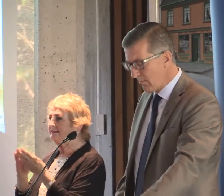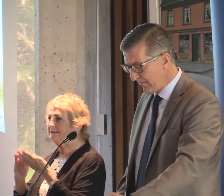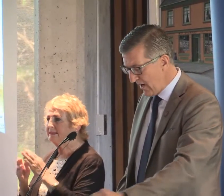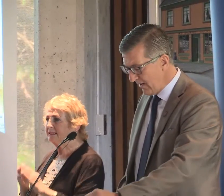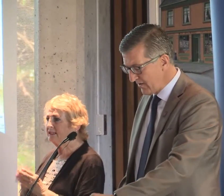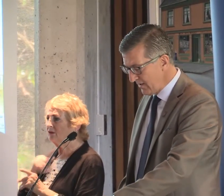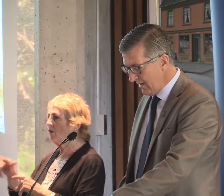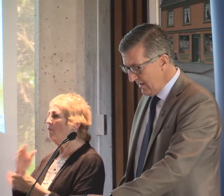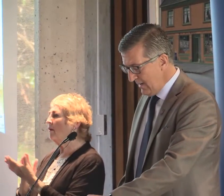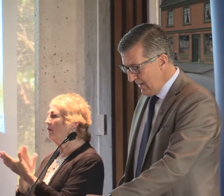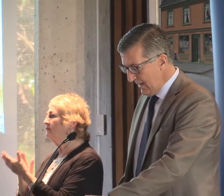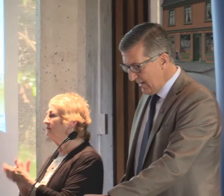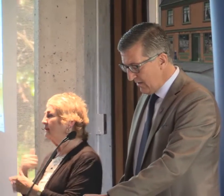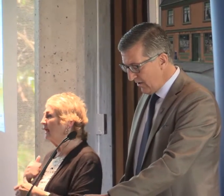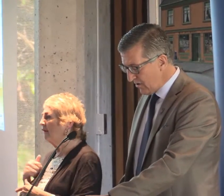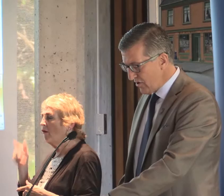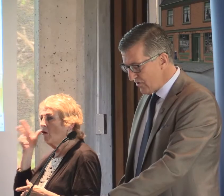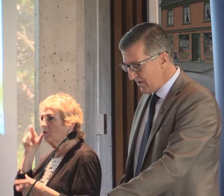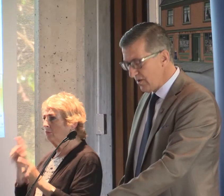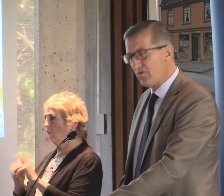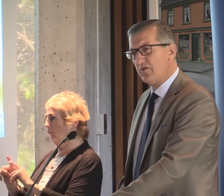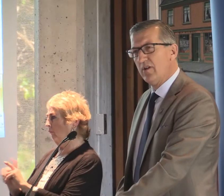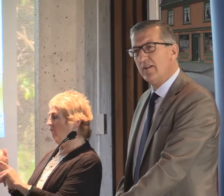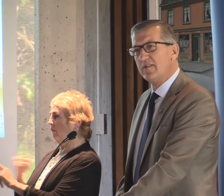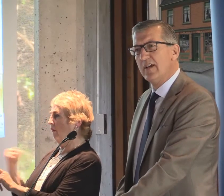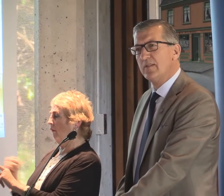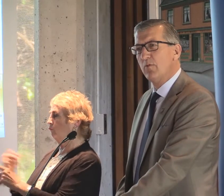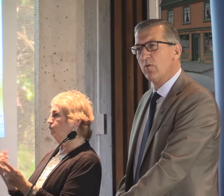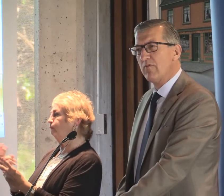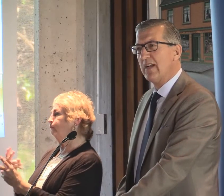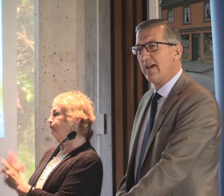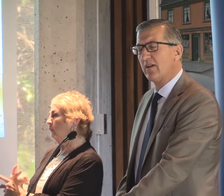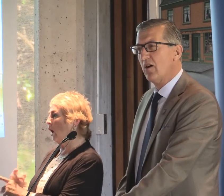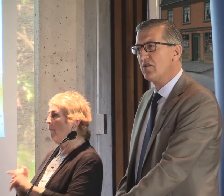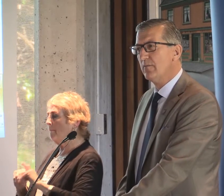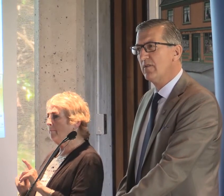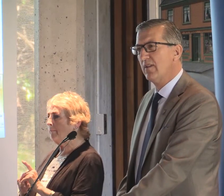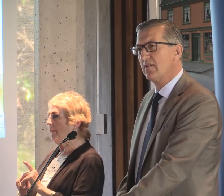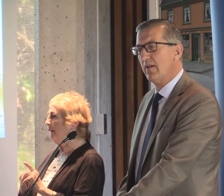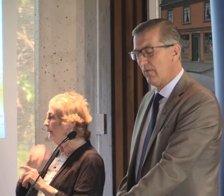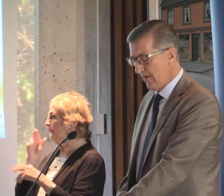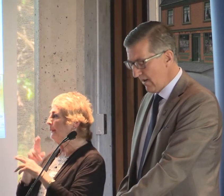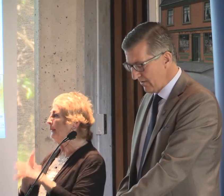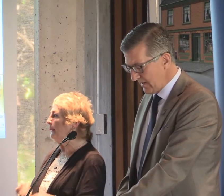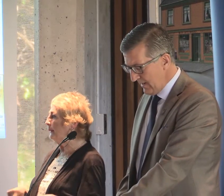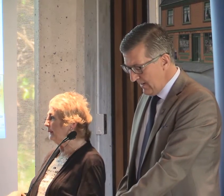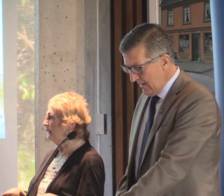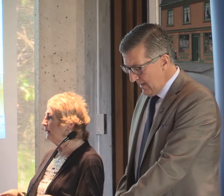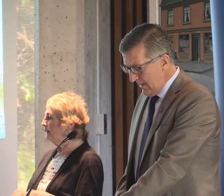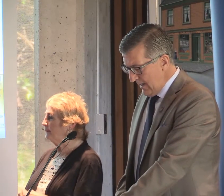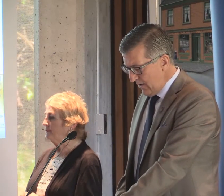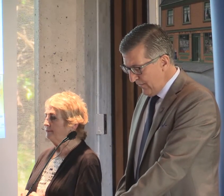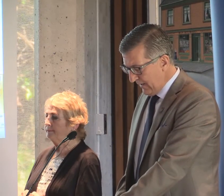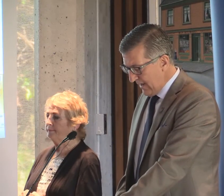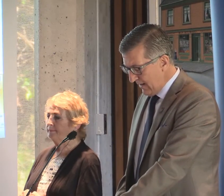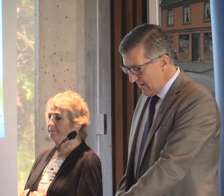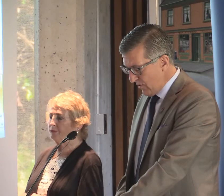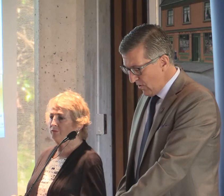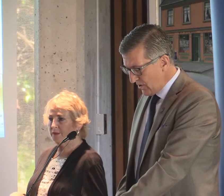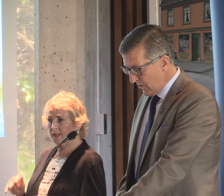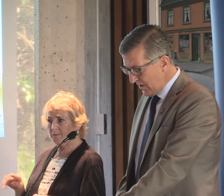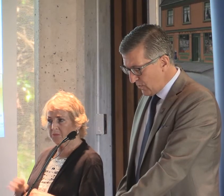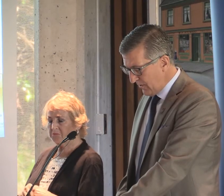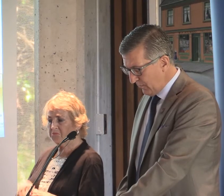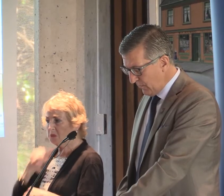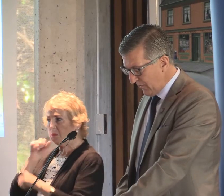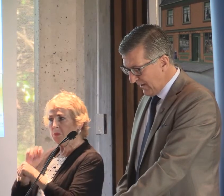hear this type of violence in other countries such as the United States, but we're really not accustomed to this level of violence in Newfoundland and